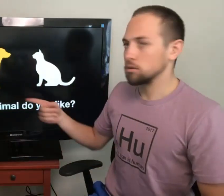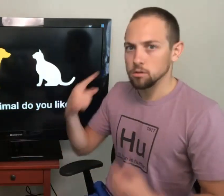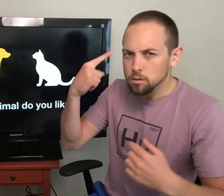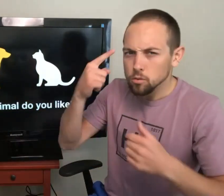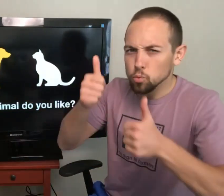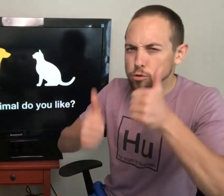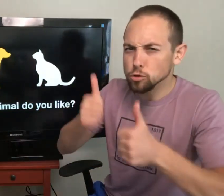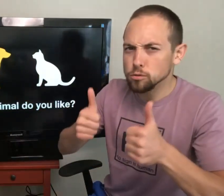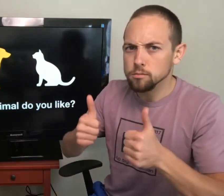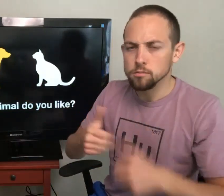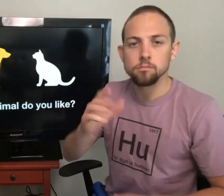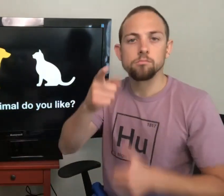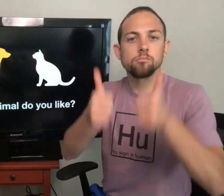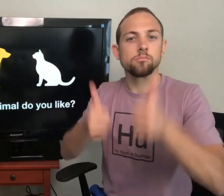Animals. Which one do you like?